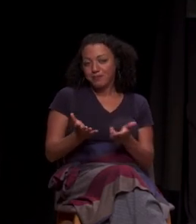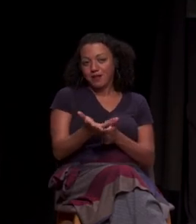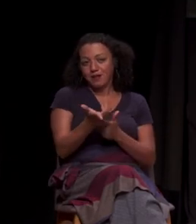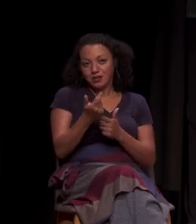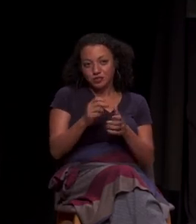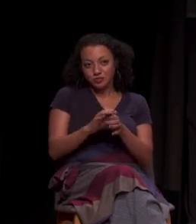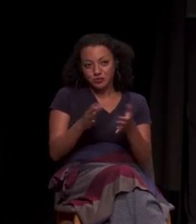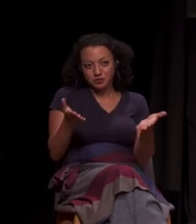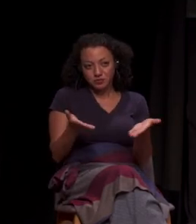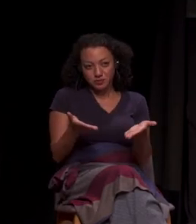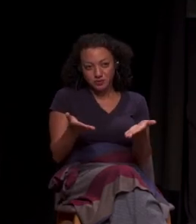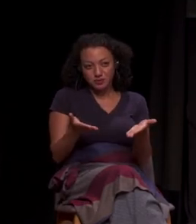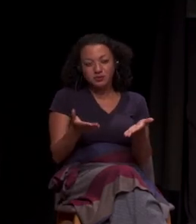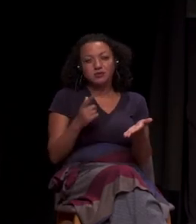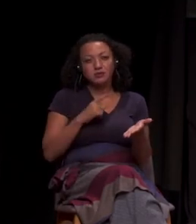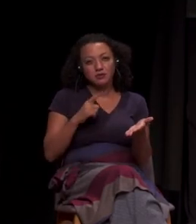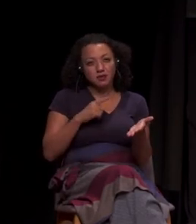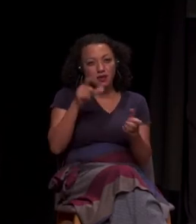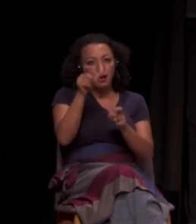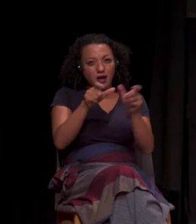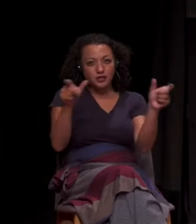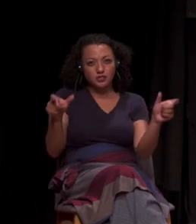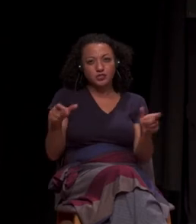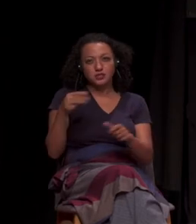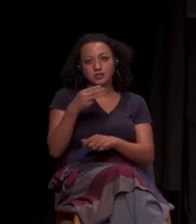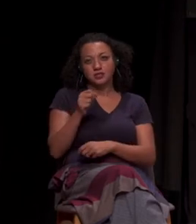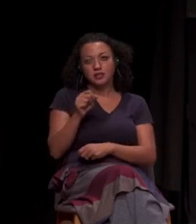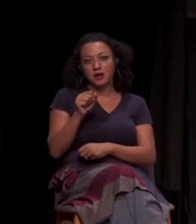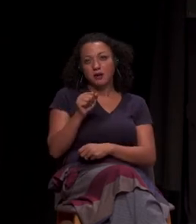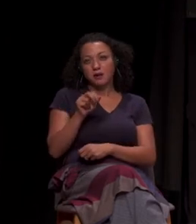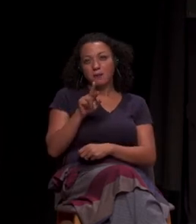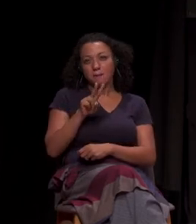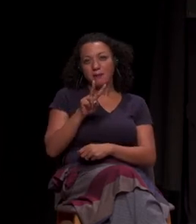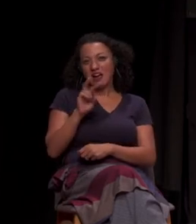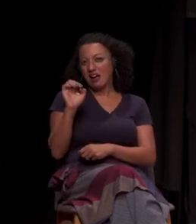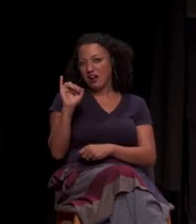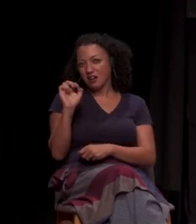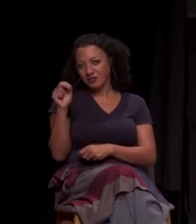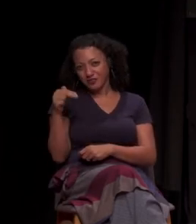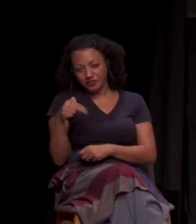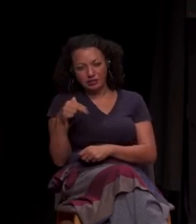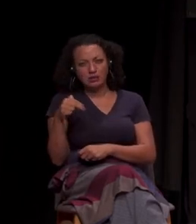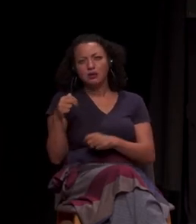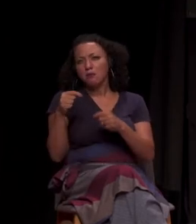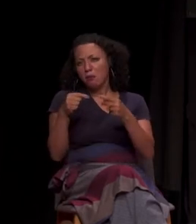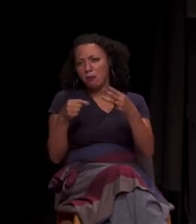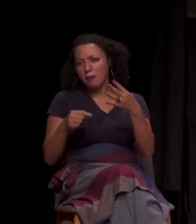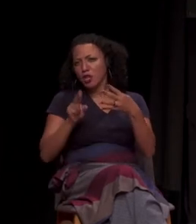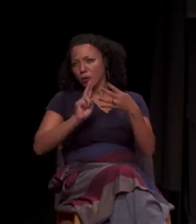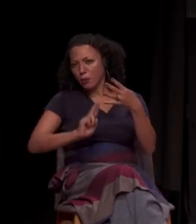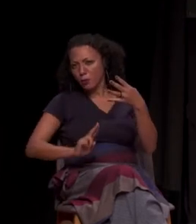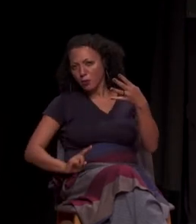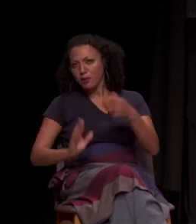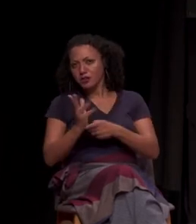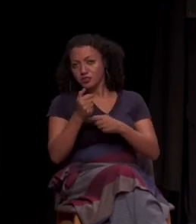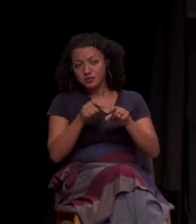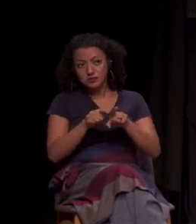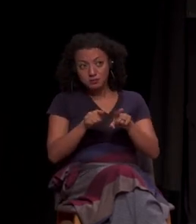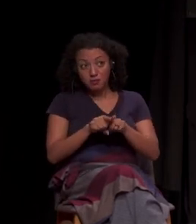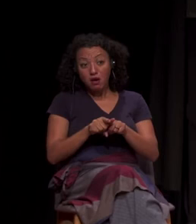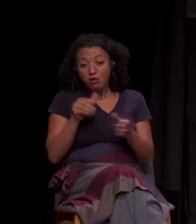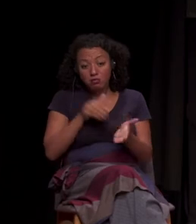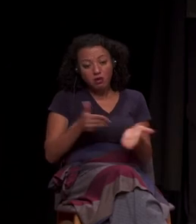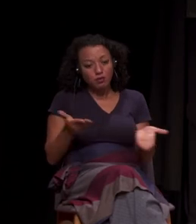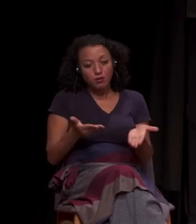artists like Marvin Bartley, Ebony G. Patterson, or so on, the process continues, but with